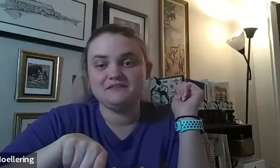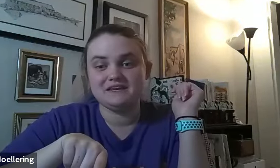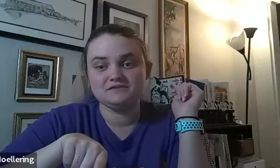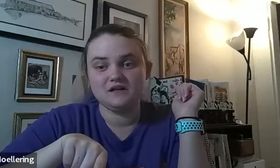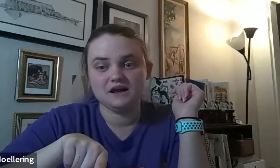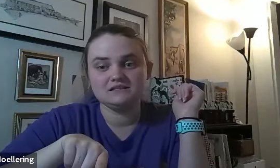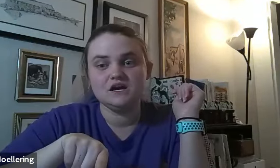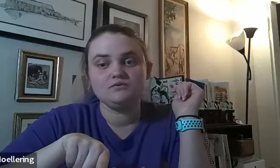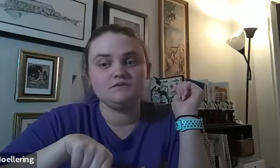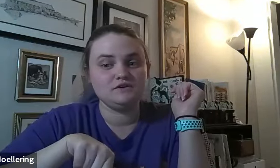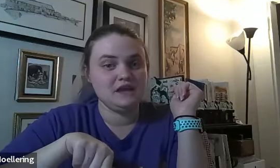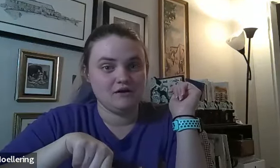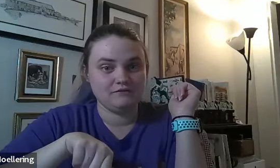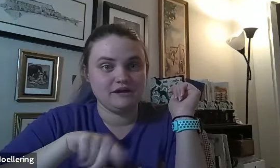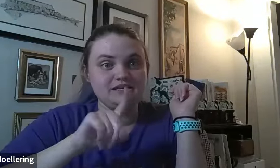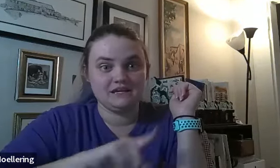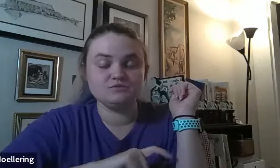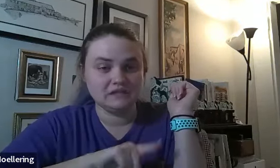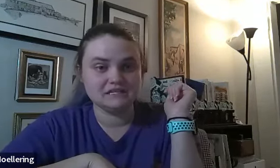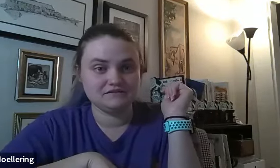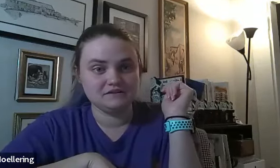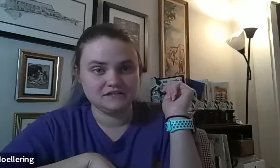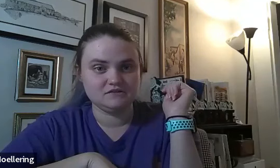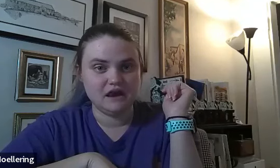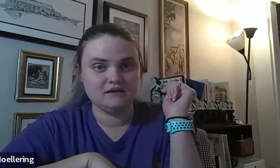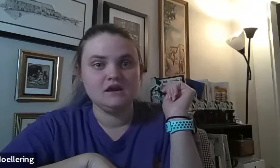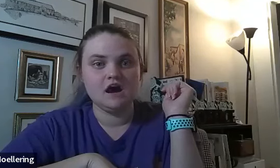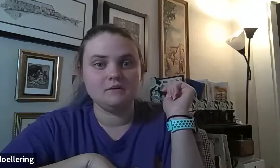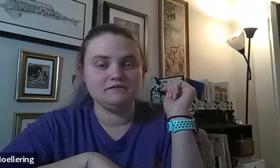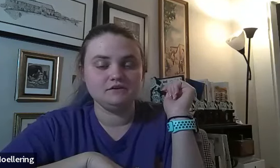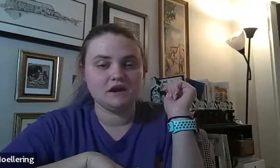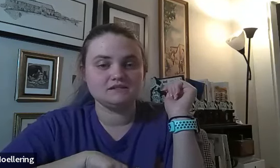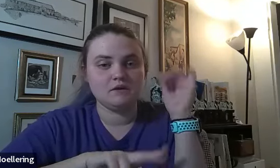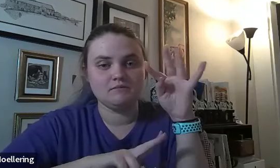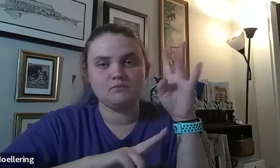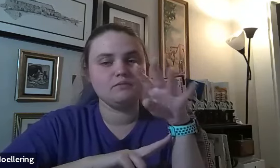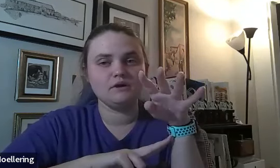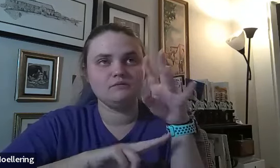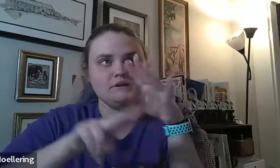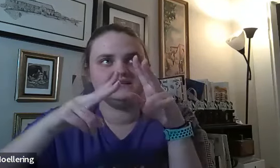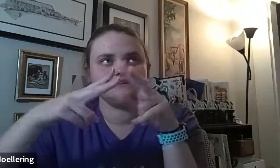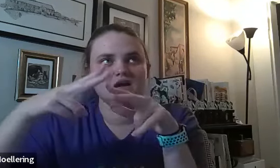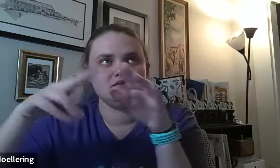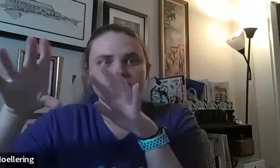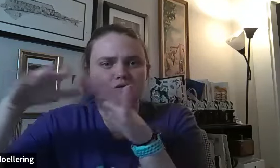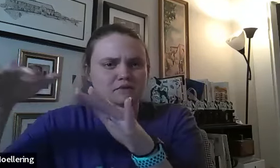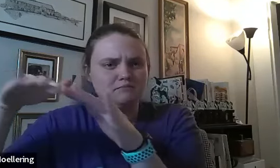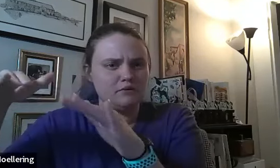the end of class review the alphabet. Yes, we can definitely do that. If you guys at one point when we get to kind of a good midpoint